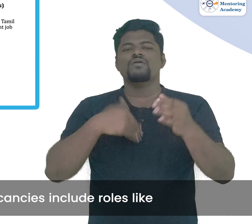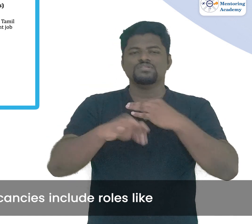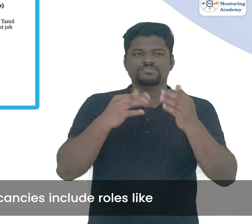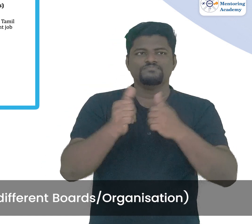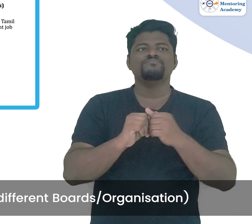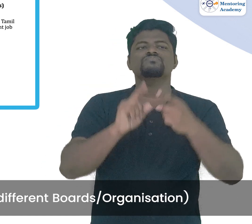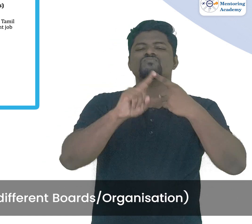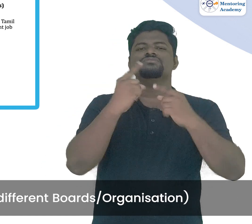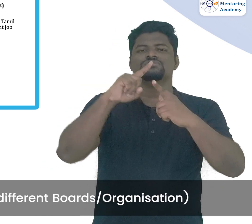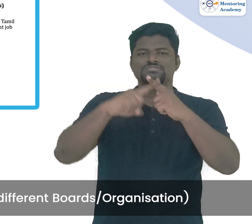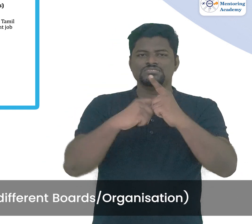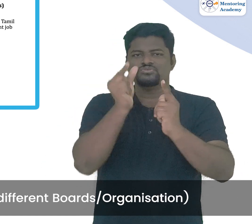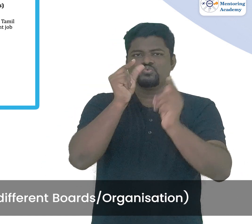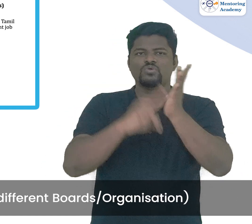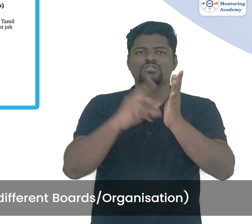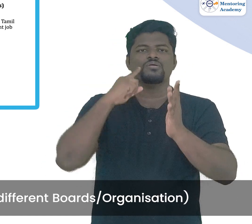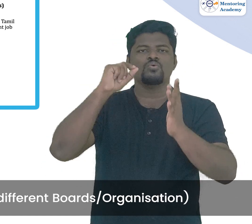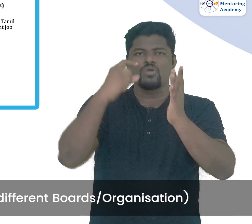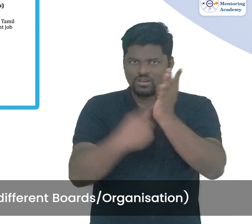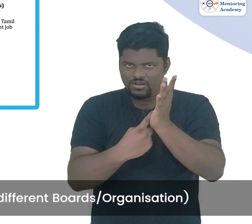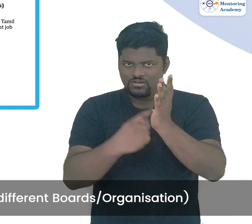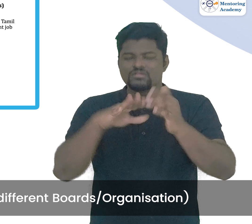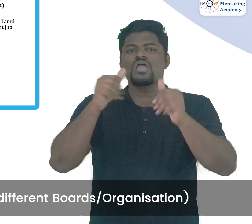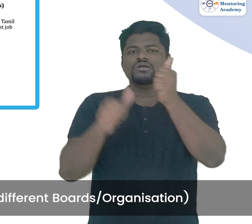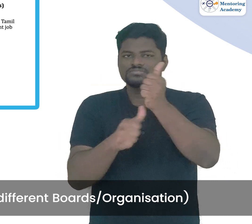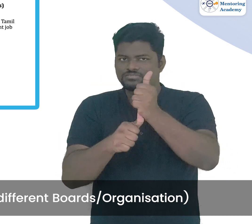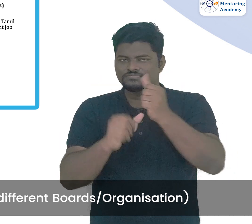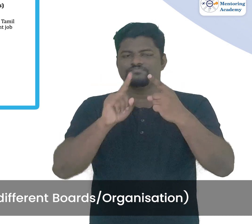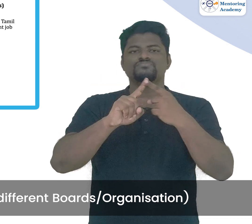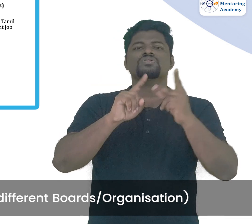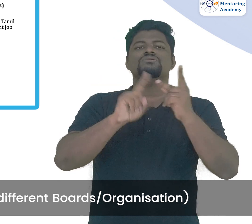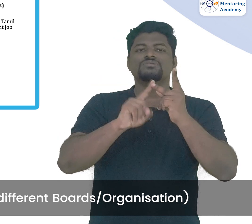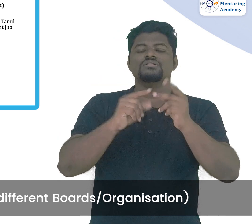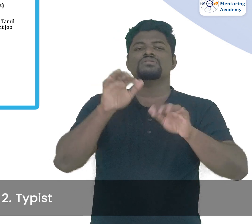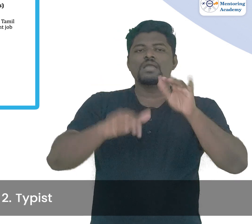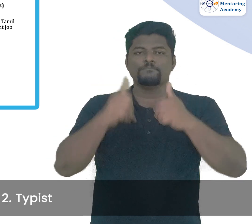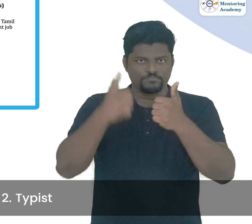like Junior Assistant in different boards organization, Typist,